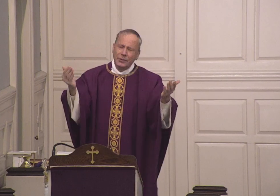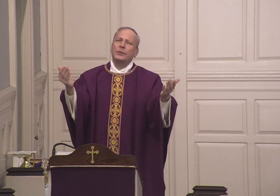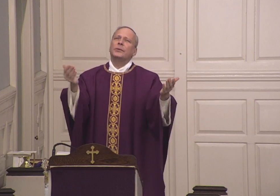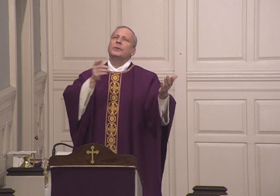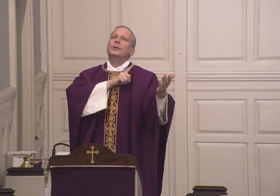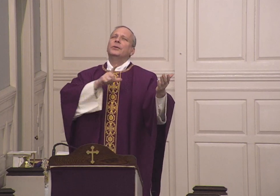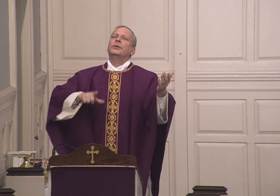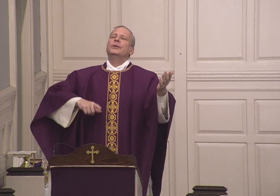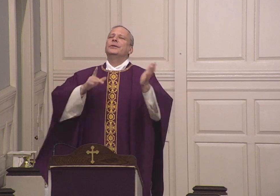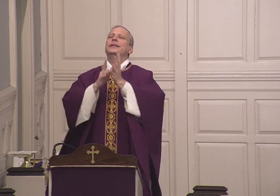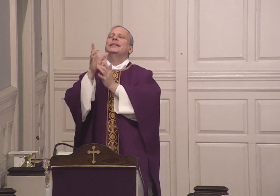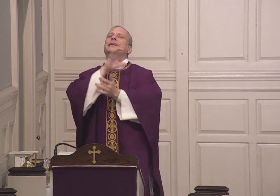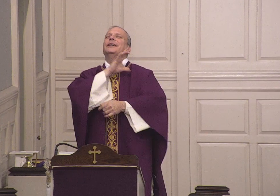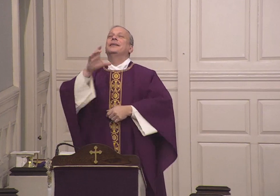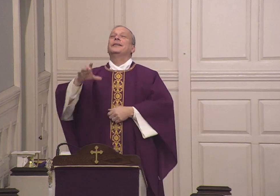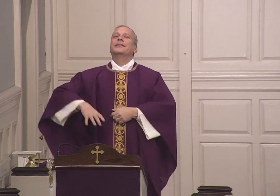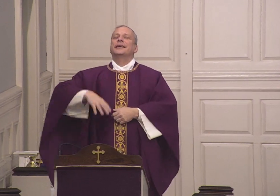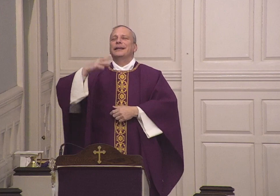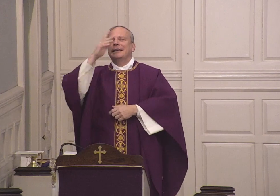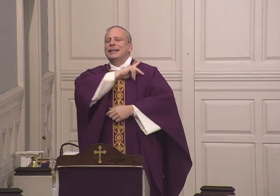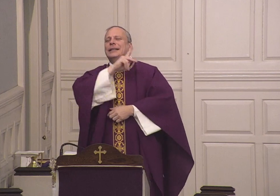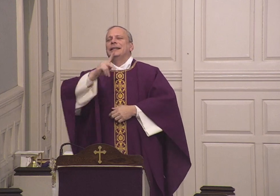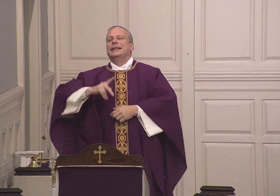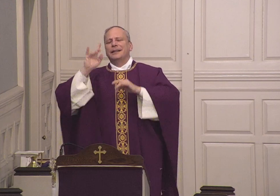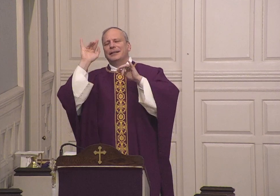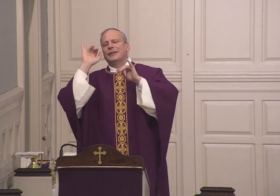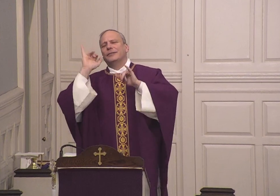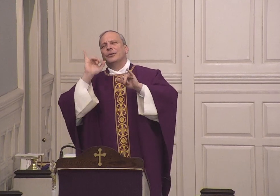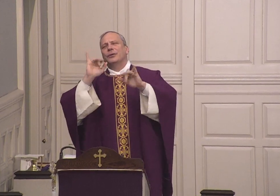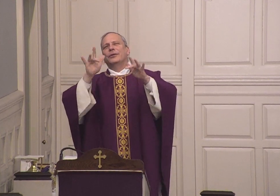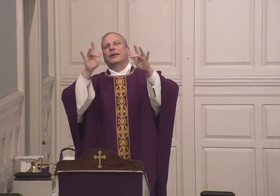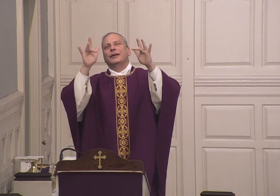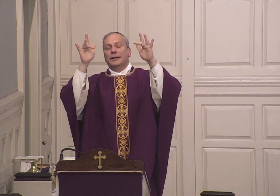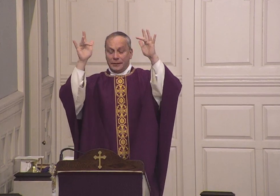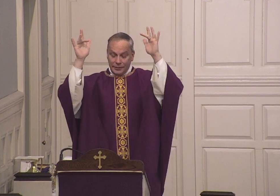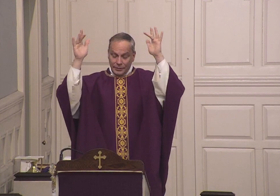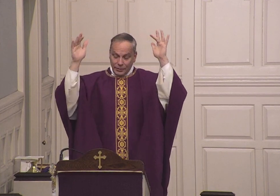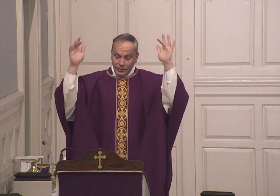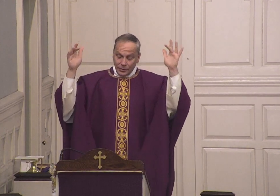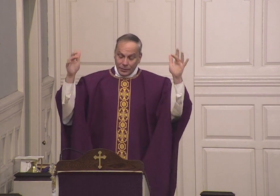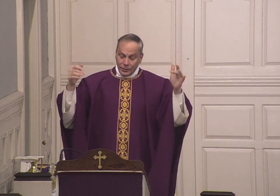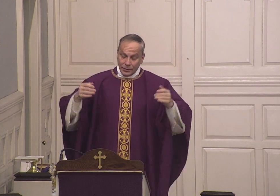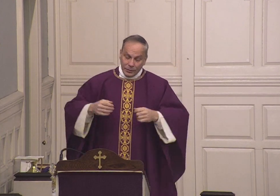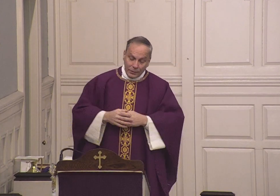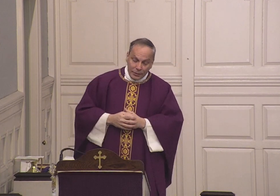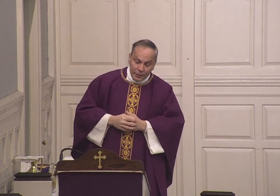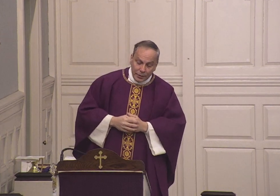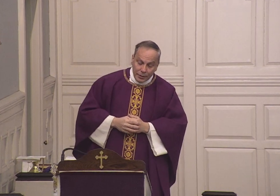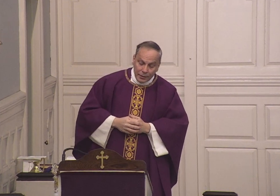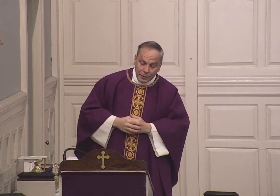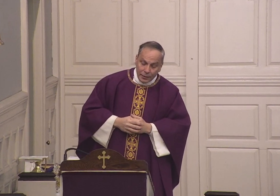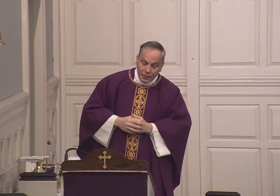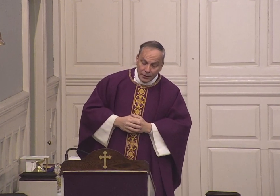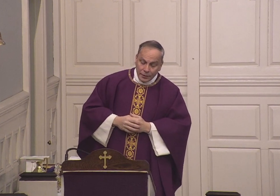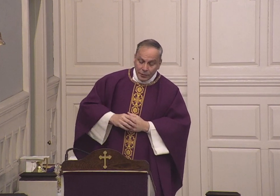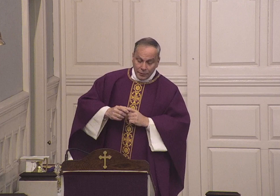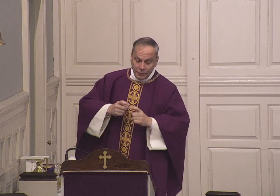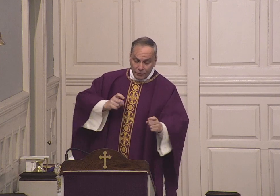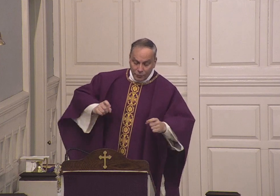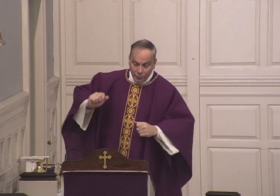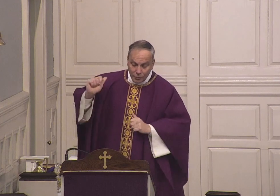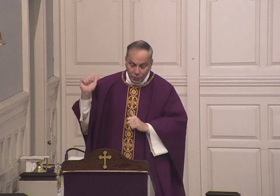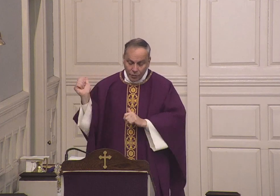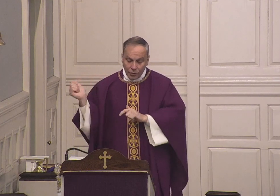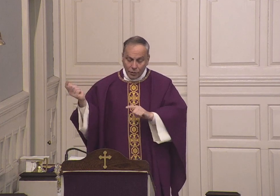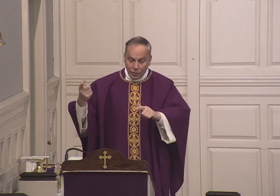to you, Lord Jesus Christ, King of endless glory.